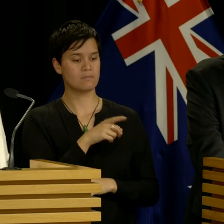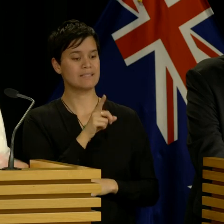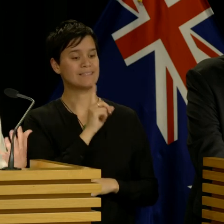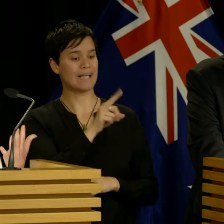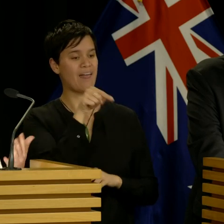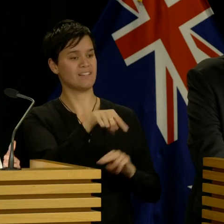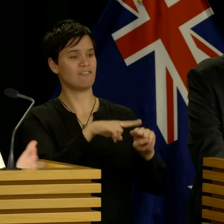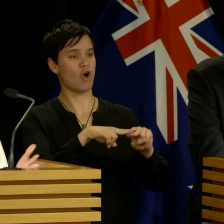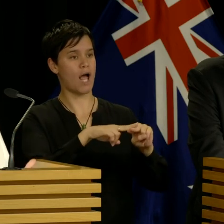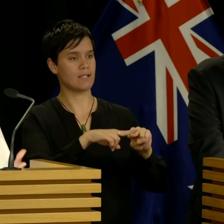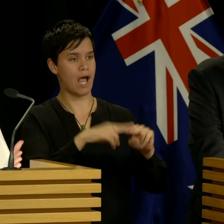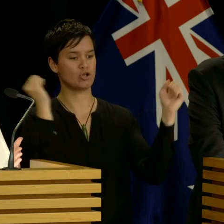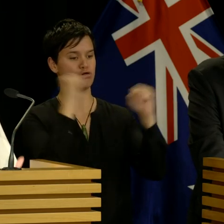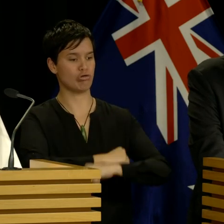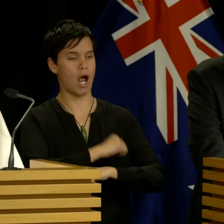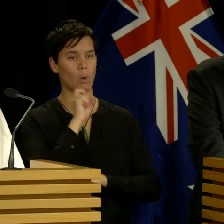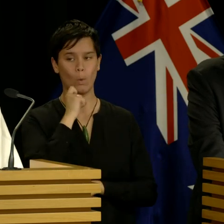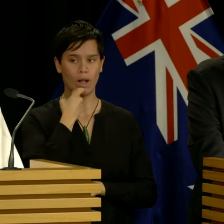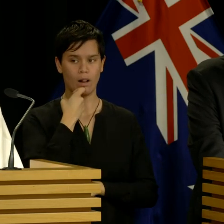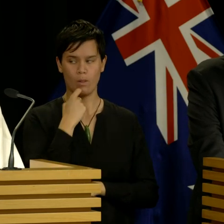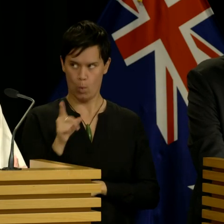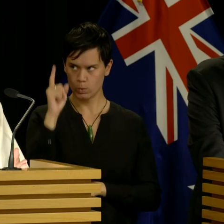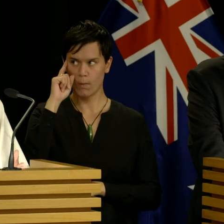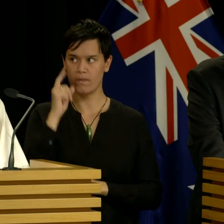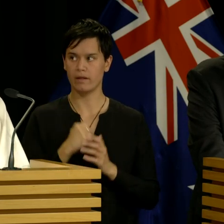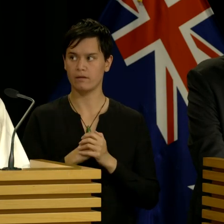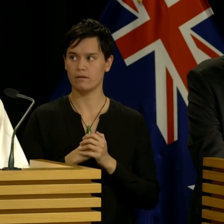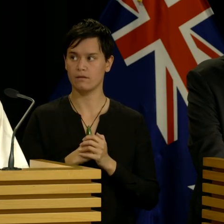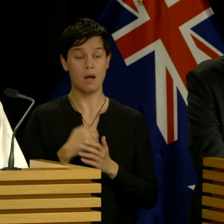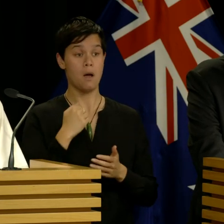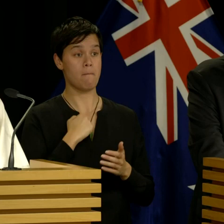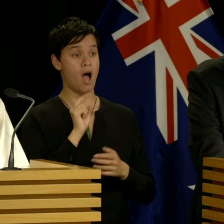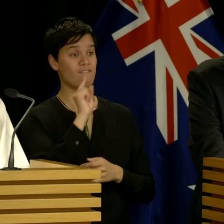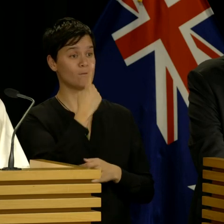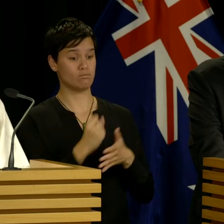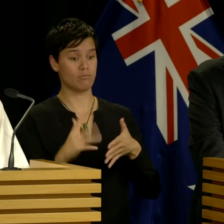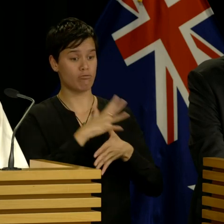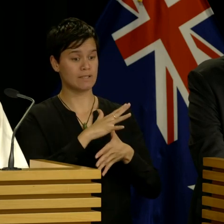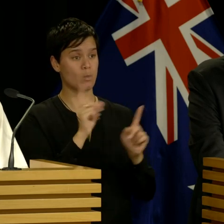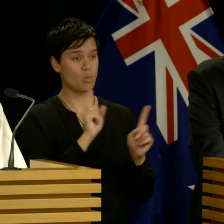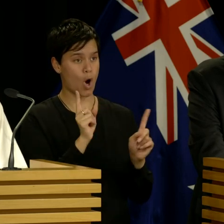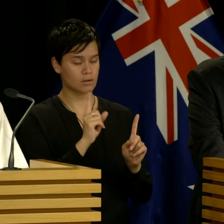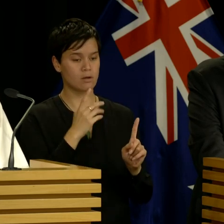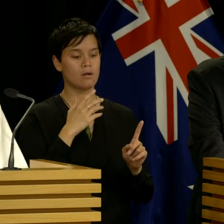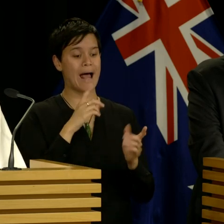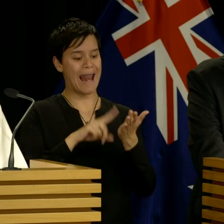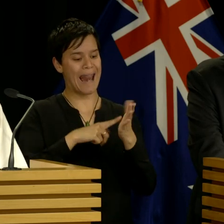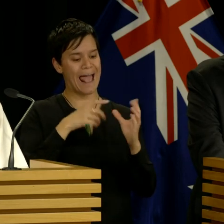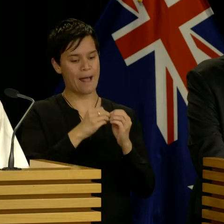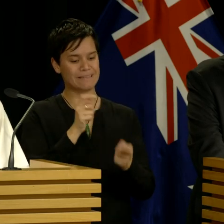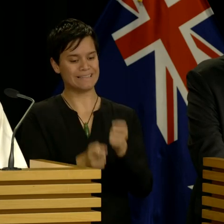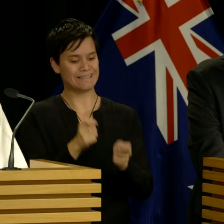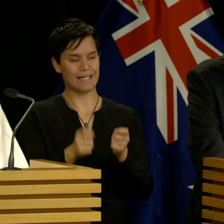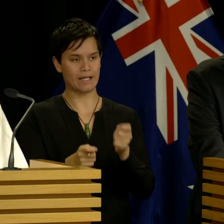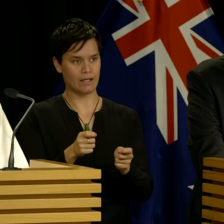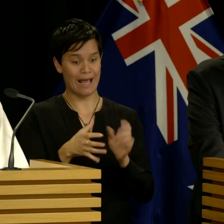situation worsens? As you can imagine, my first priority is making sure that there is no impact on lab testing as it relates